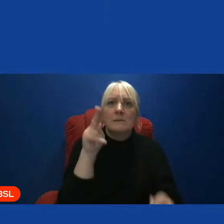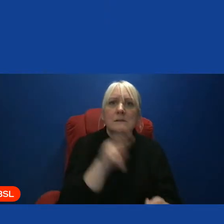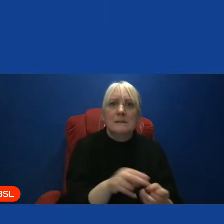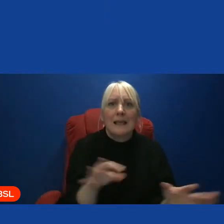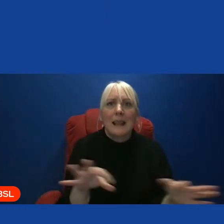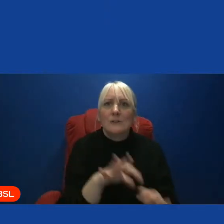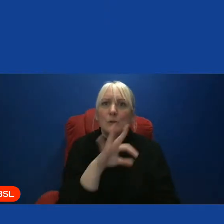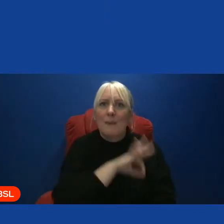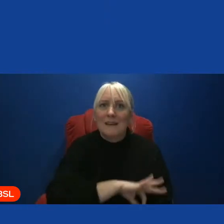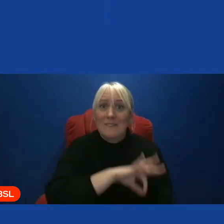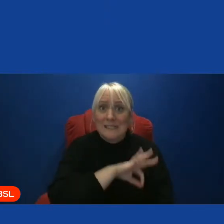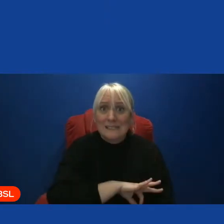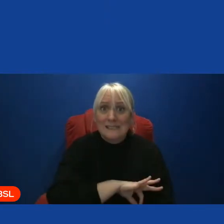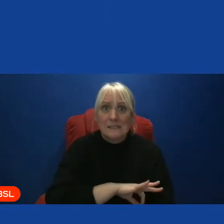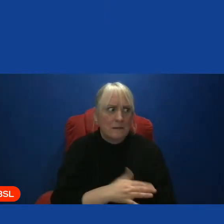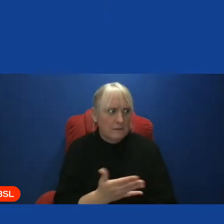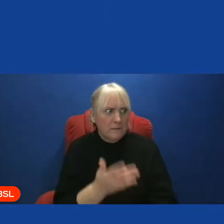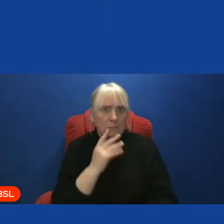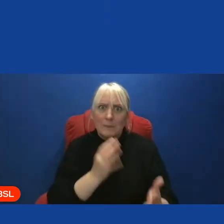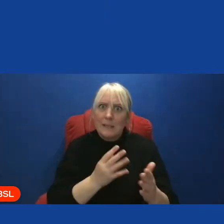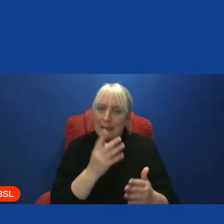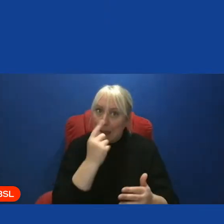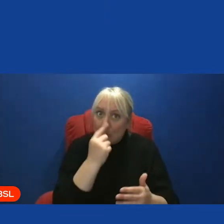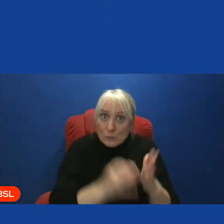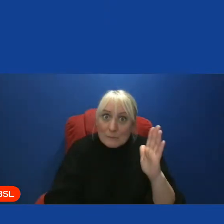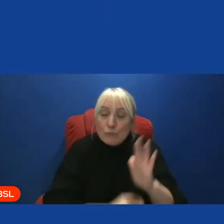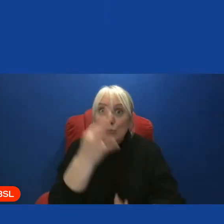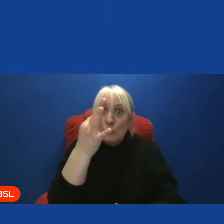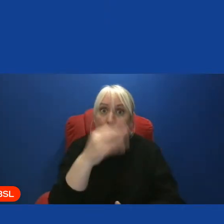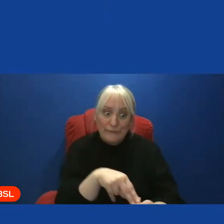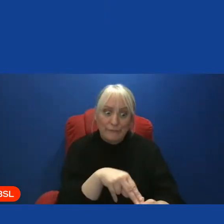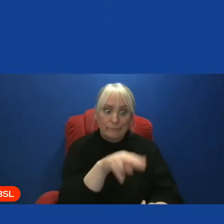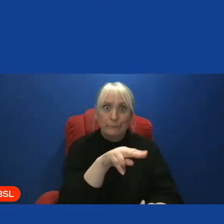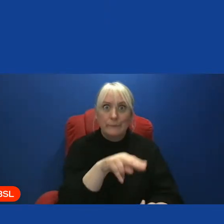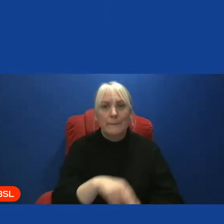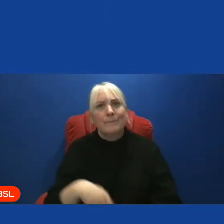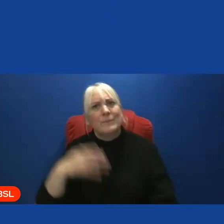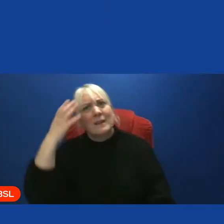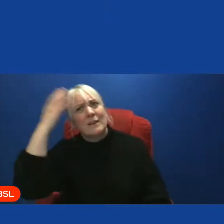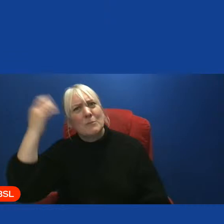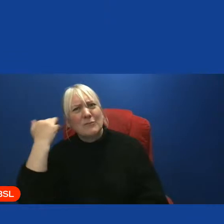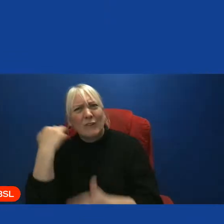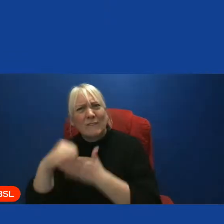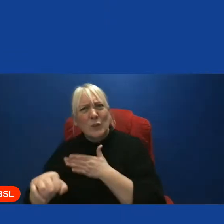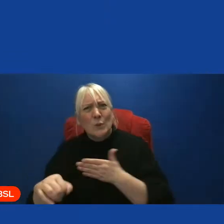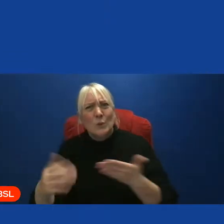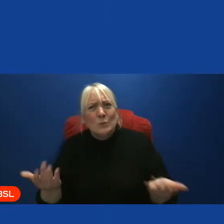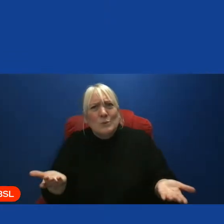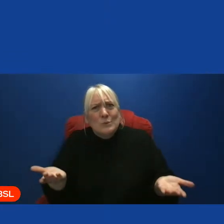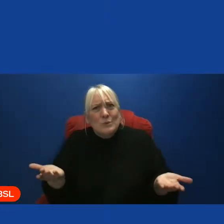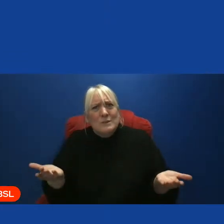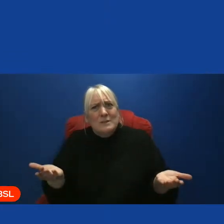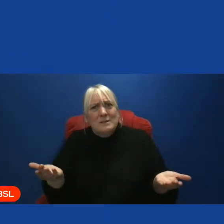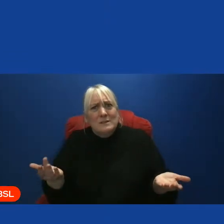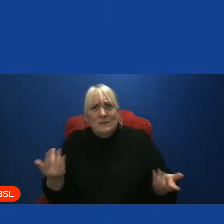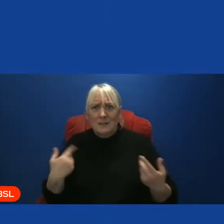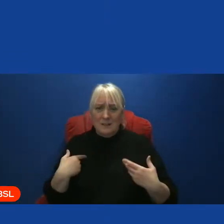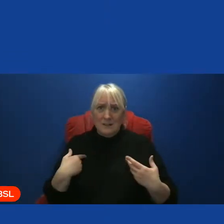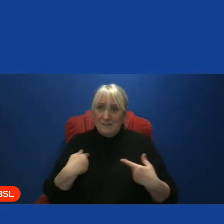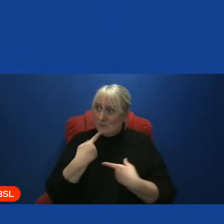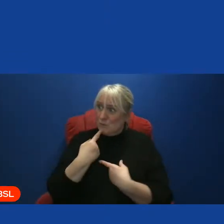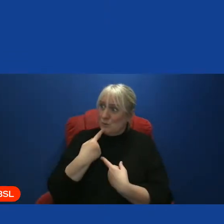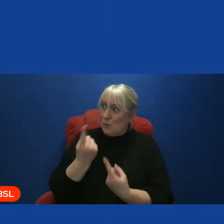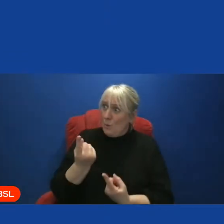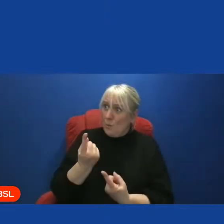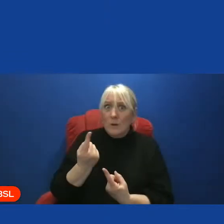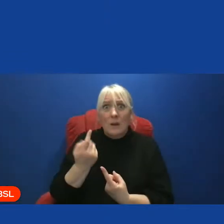whatsoever. In fact, you'd be able to improve them. You'd be able to increase them. But the government's refused that. So I've said to them also, we've said, if you